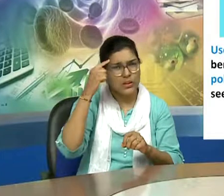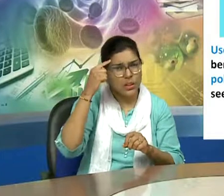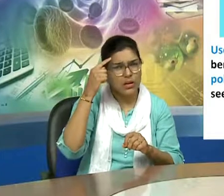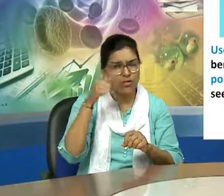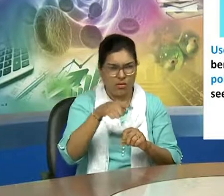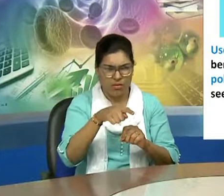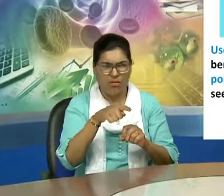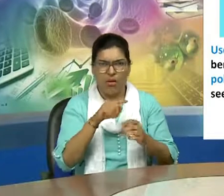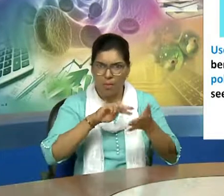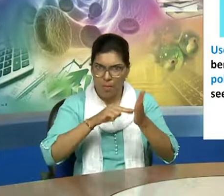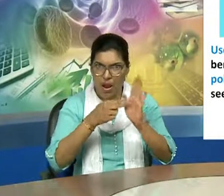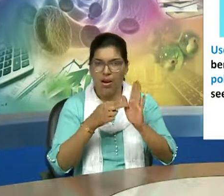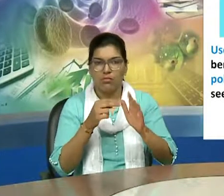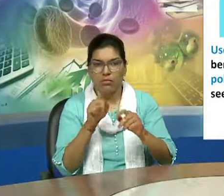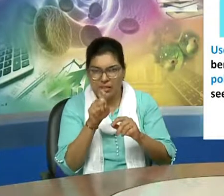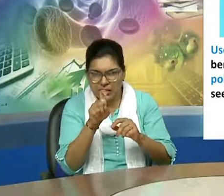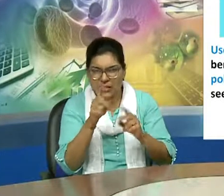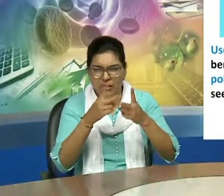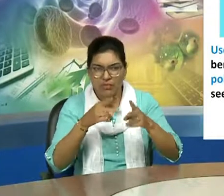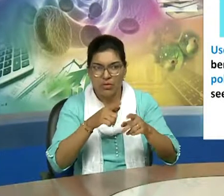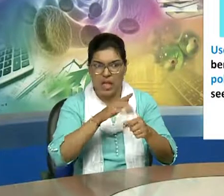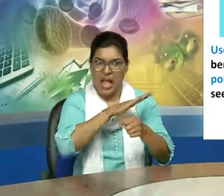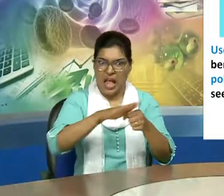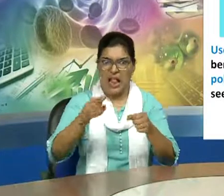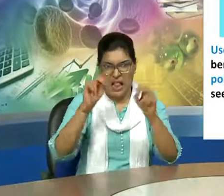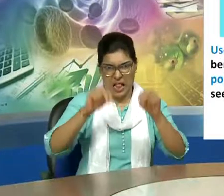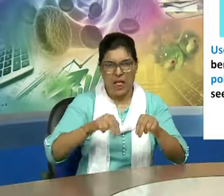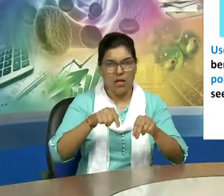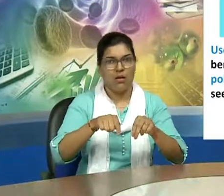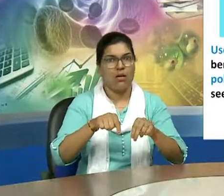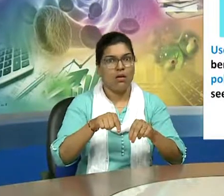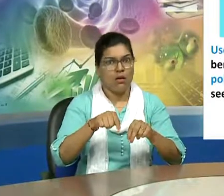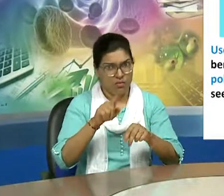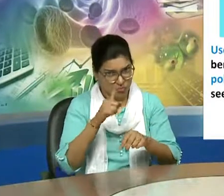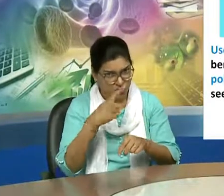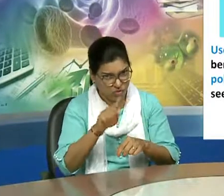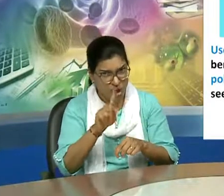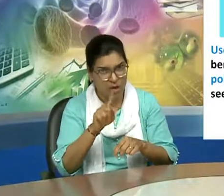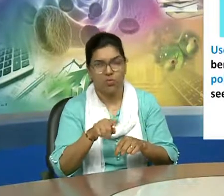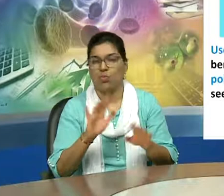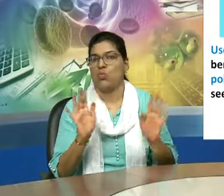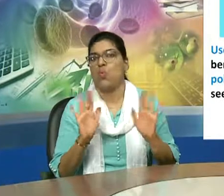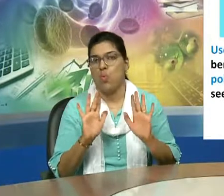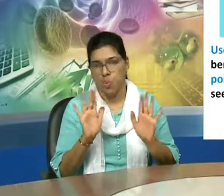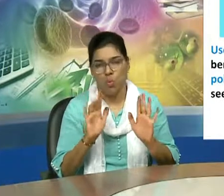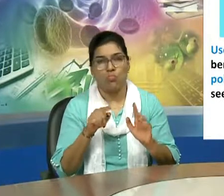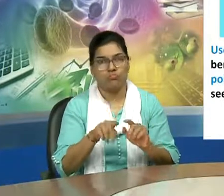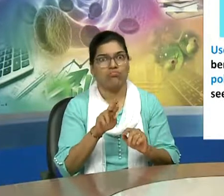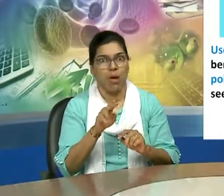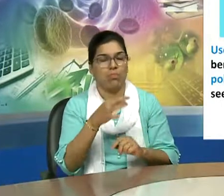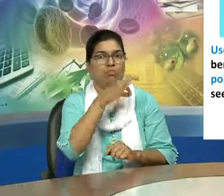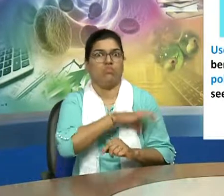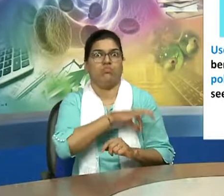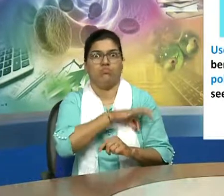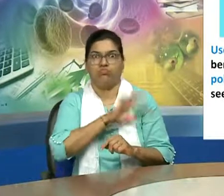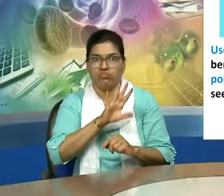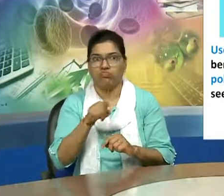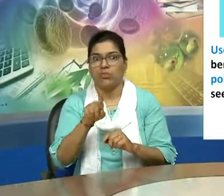but it also kills all the other beneficial organisms such as insects, pollinators, birds